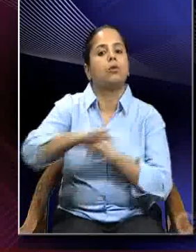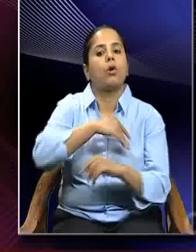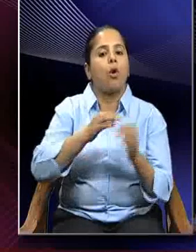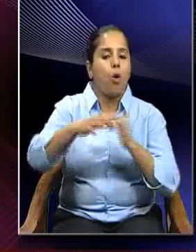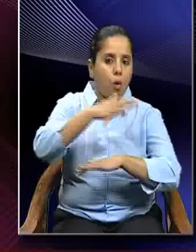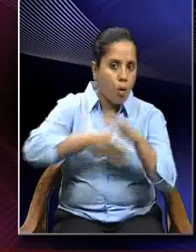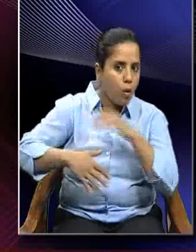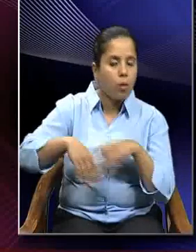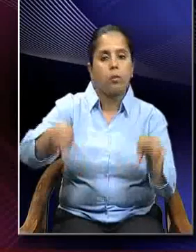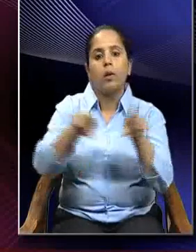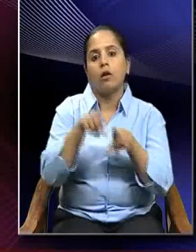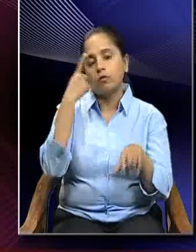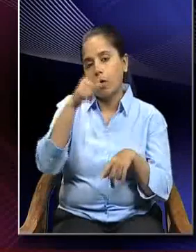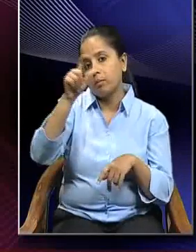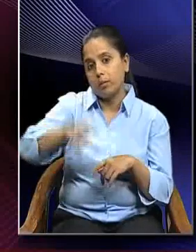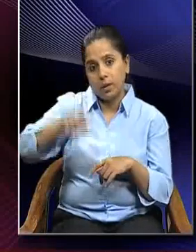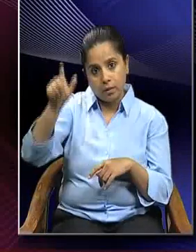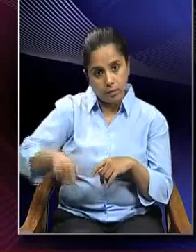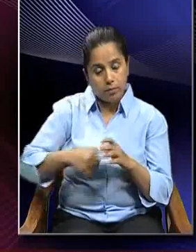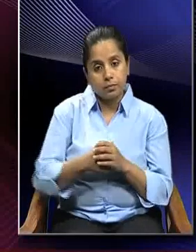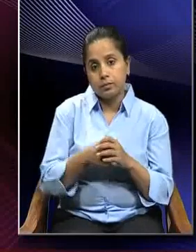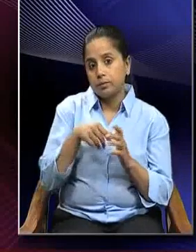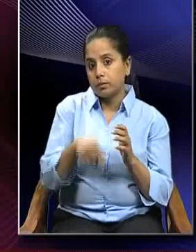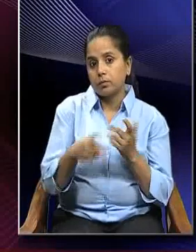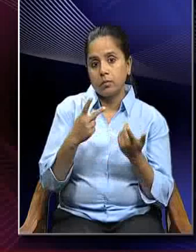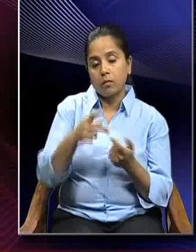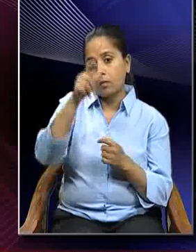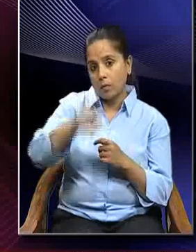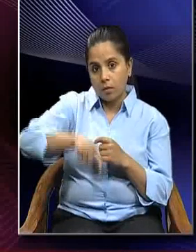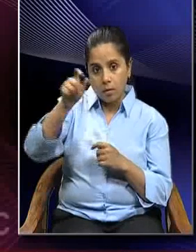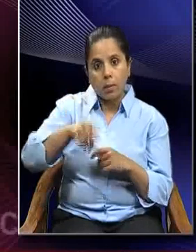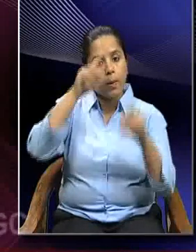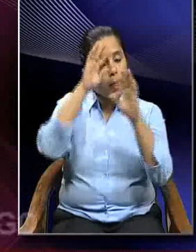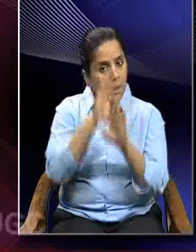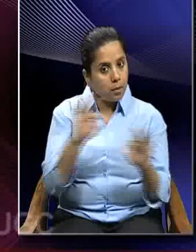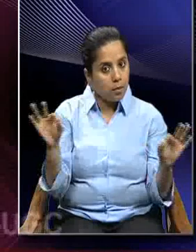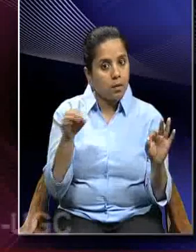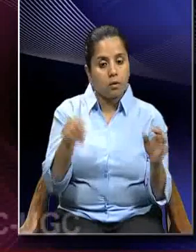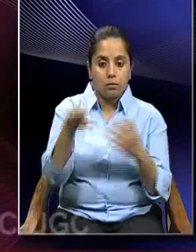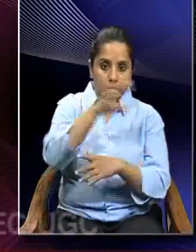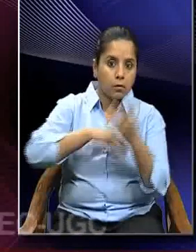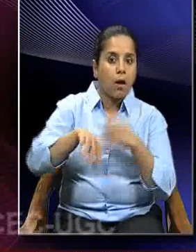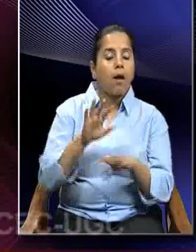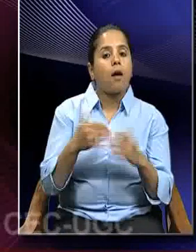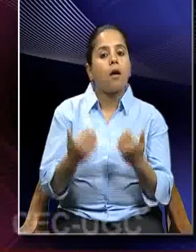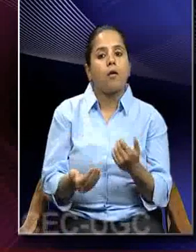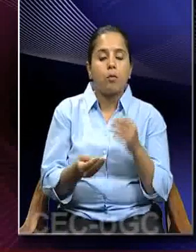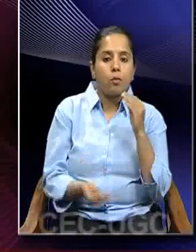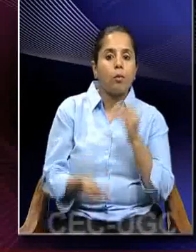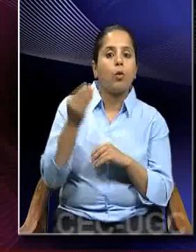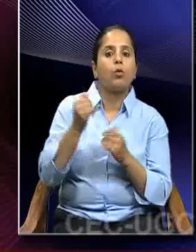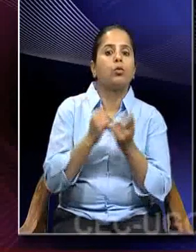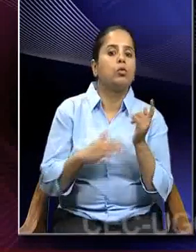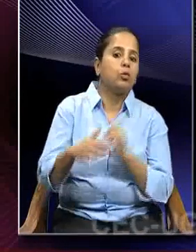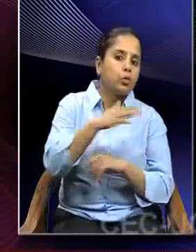organizations, and also for individuals. So it is the individual peace which percolates up to the